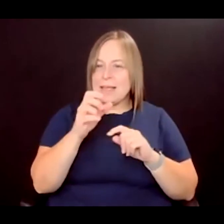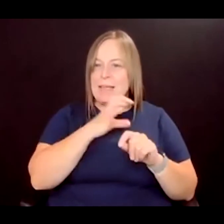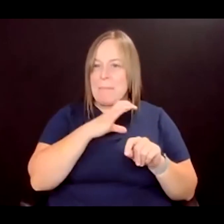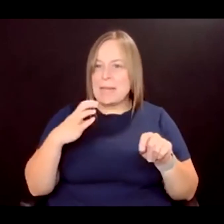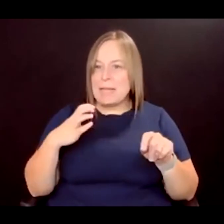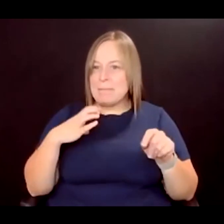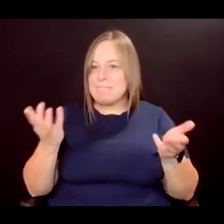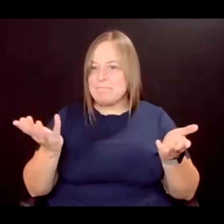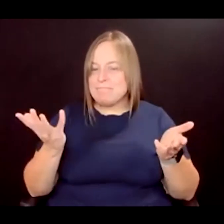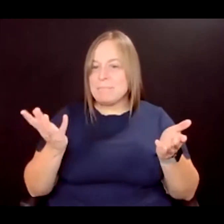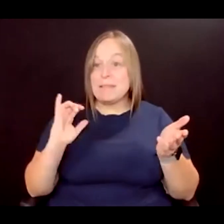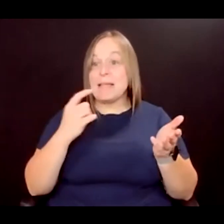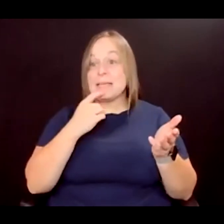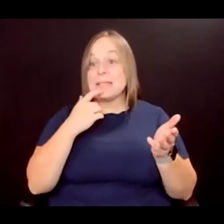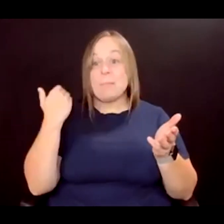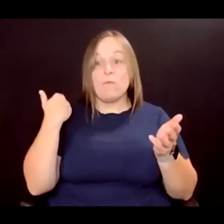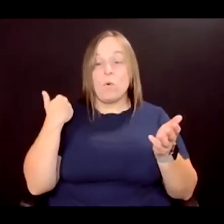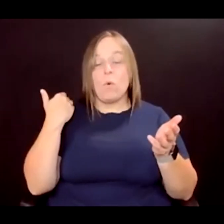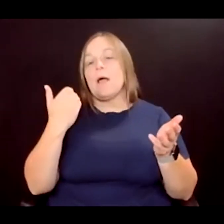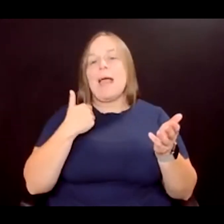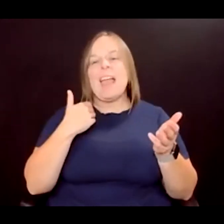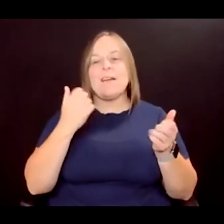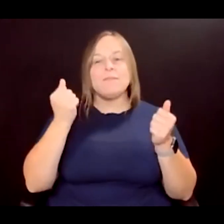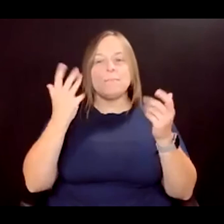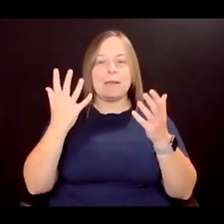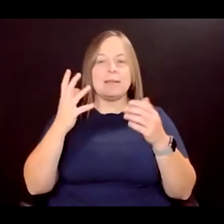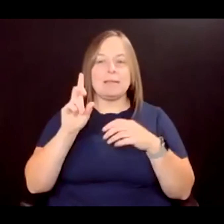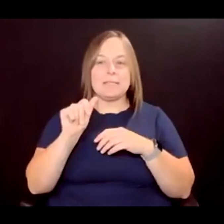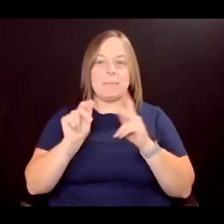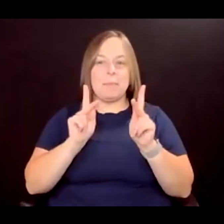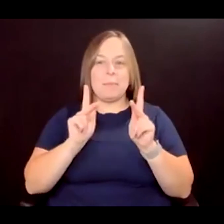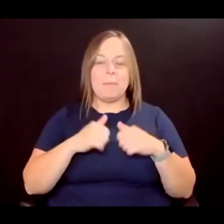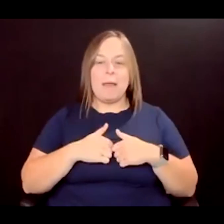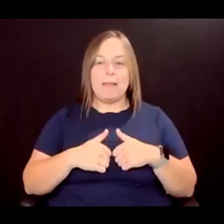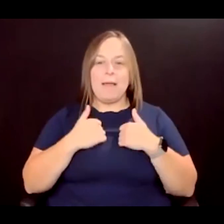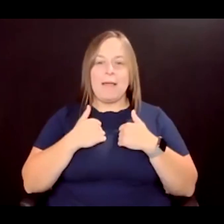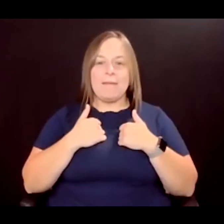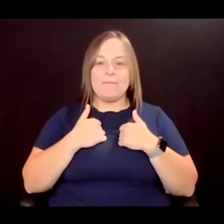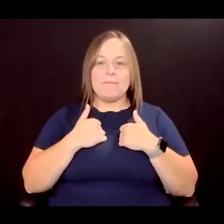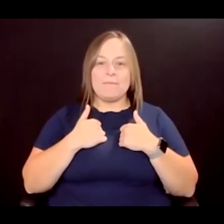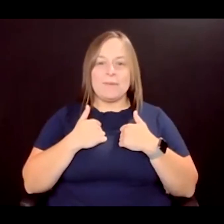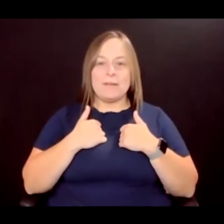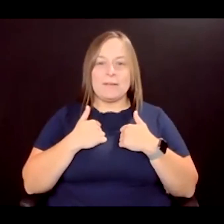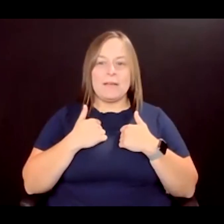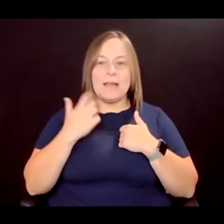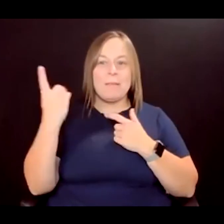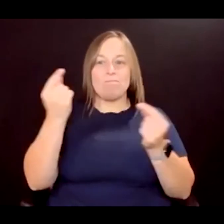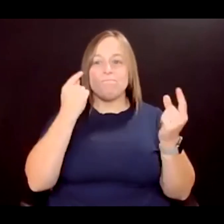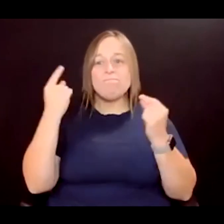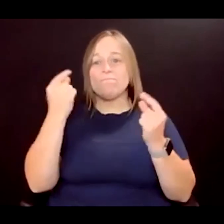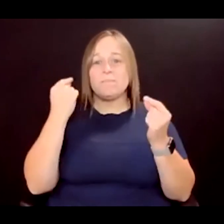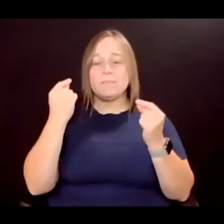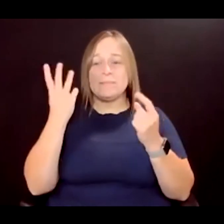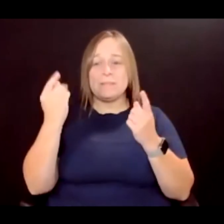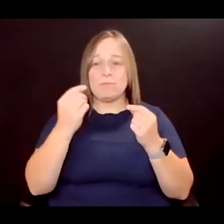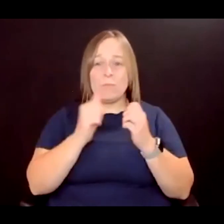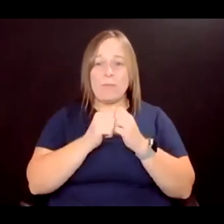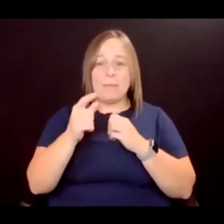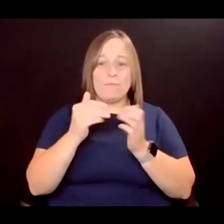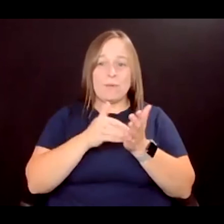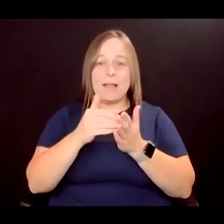I think it does come up, and I think that. I'm sorry to hear that. Yeah, it does. But I think it